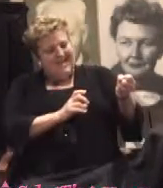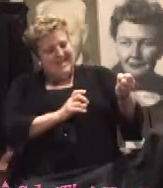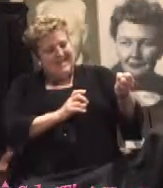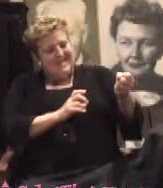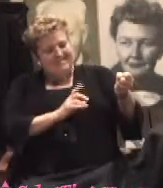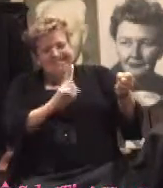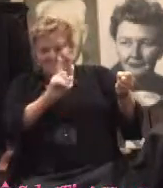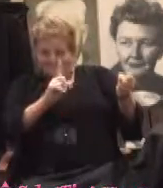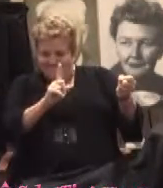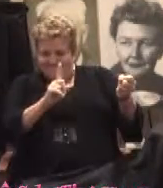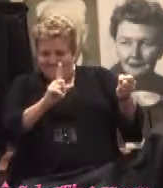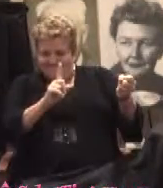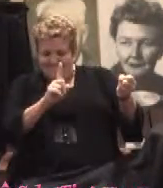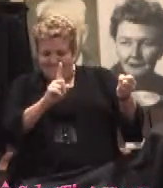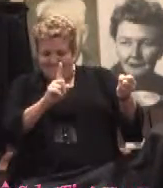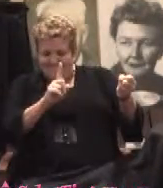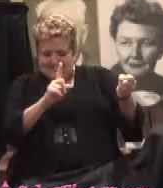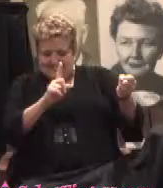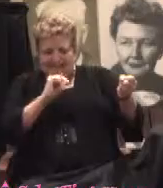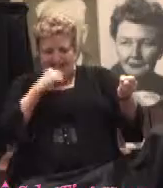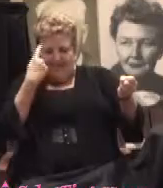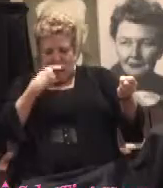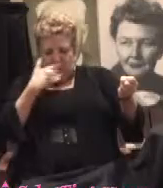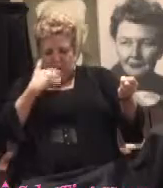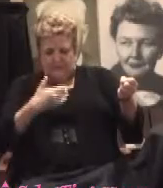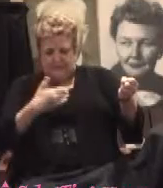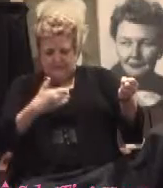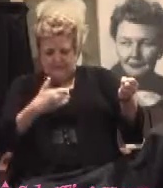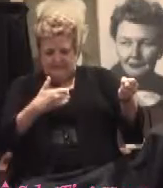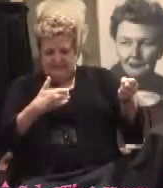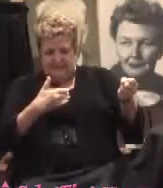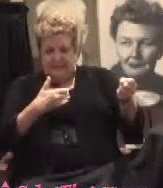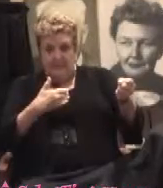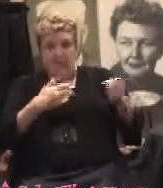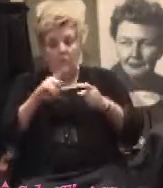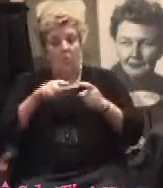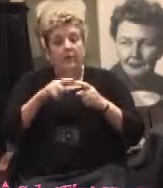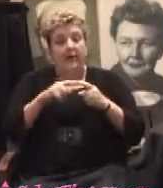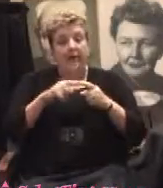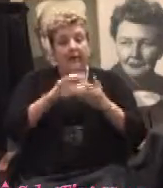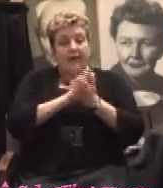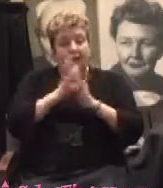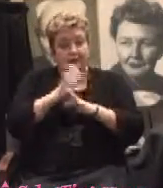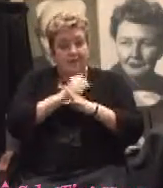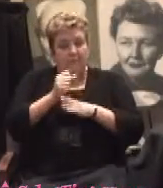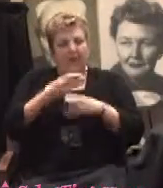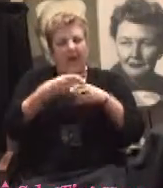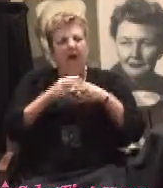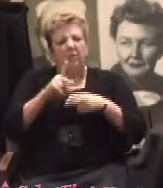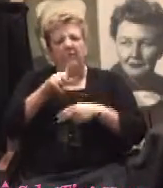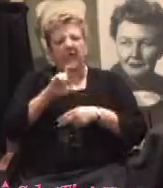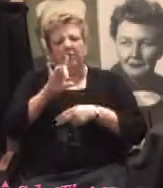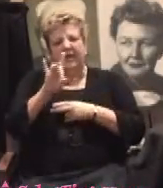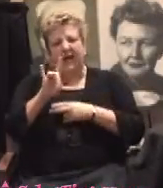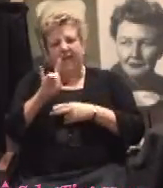you know, I don't look so good. You know, by the time I got sober, I weighed 108 pounds. And this is about 3 months before